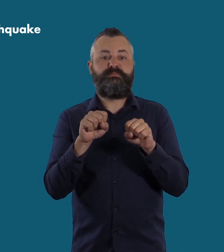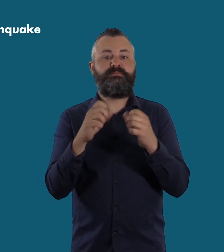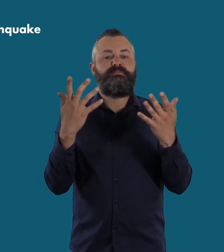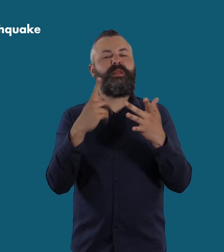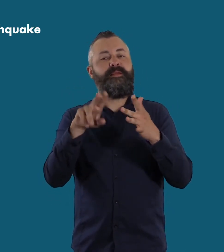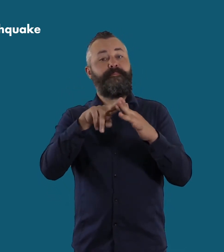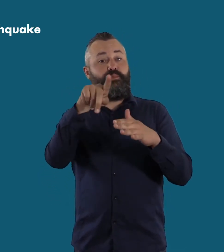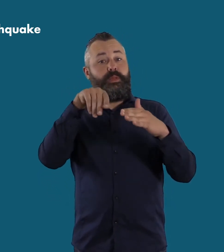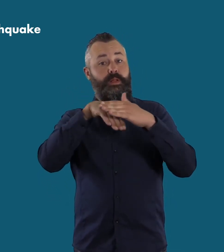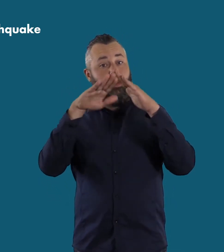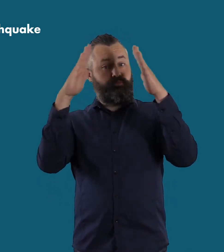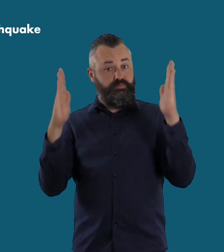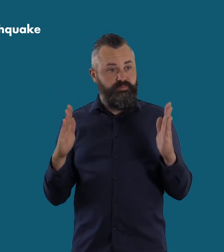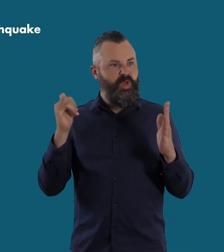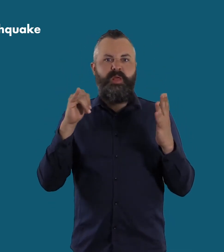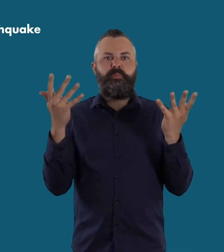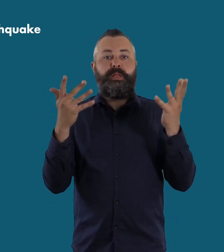If indoors, stay there.